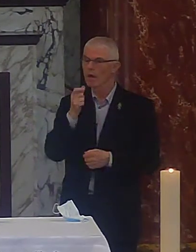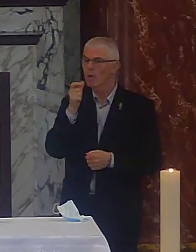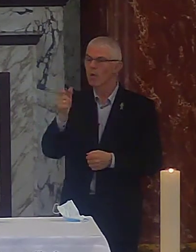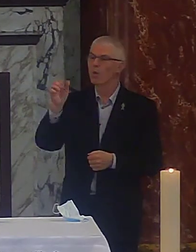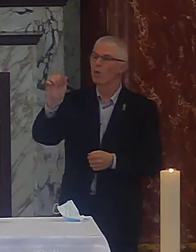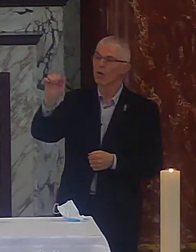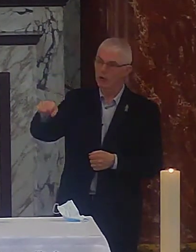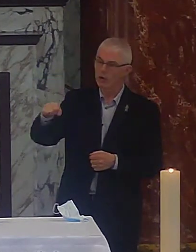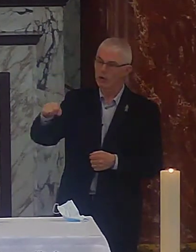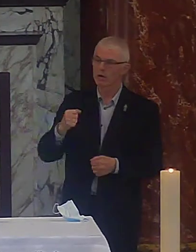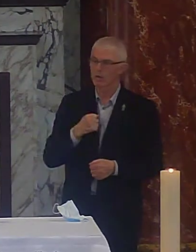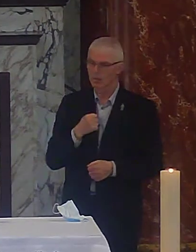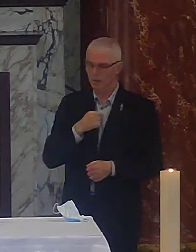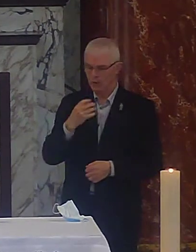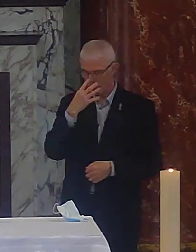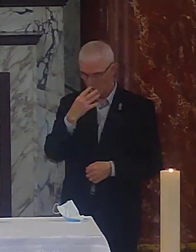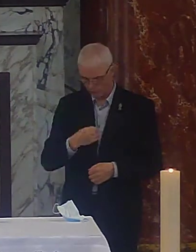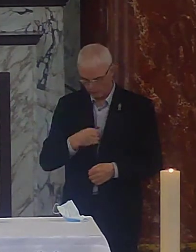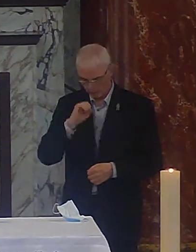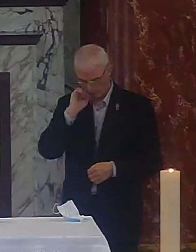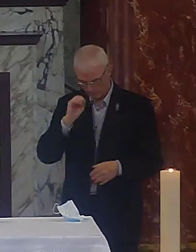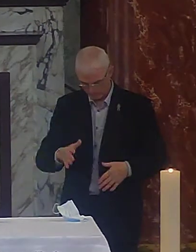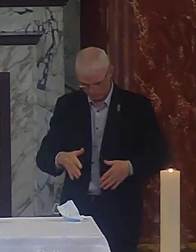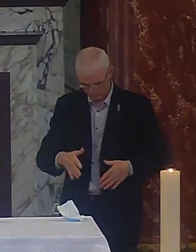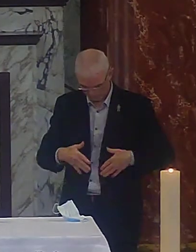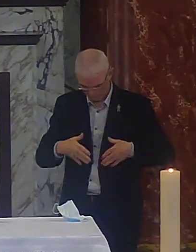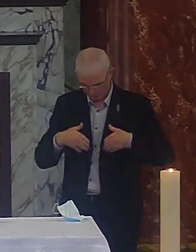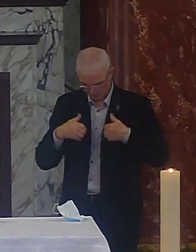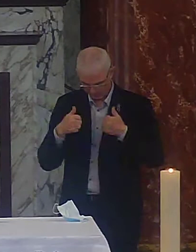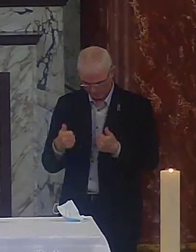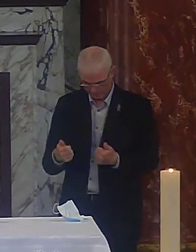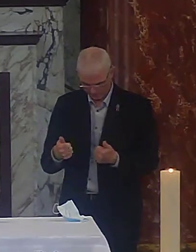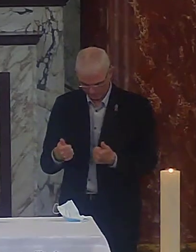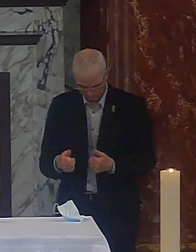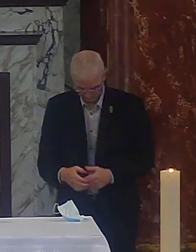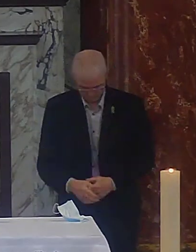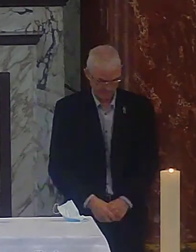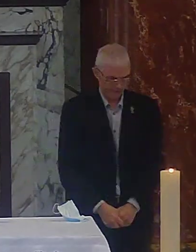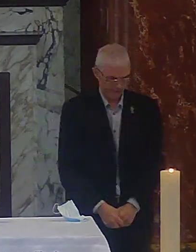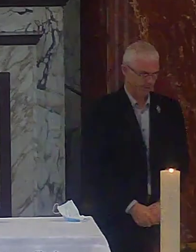roof. Only say the word and my soul shall be healed.